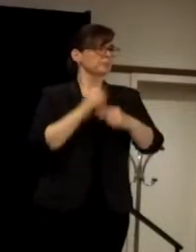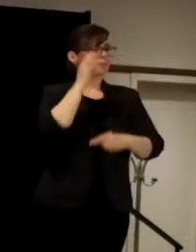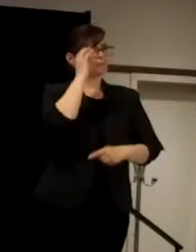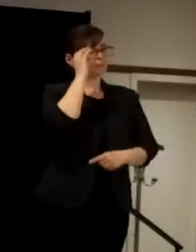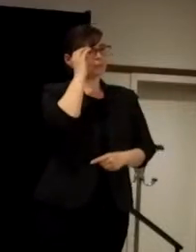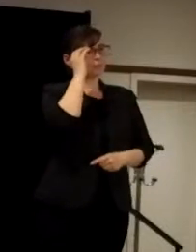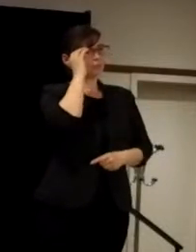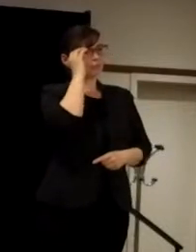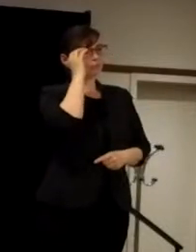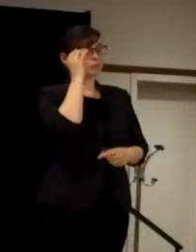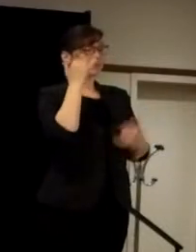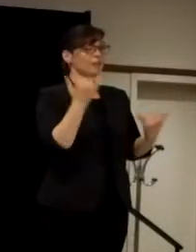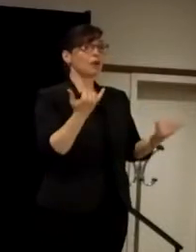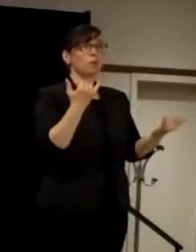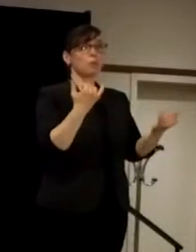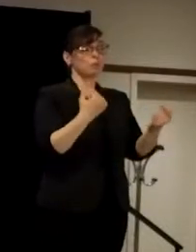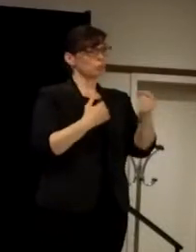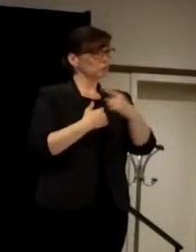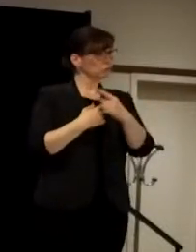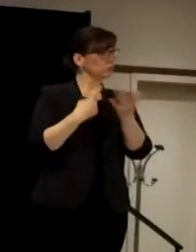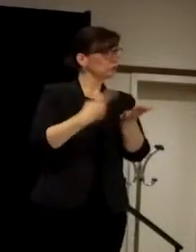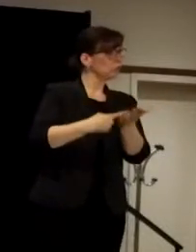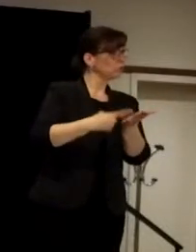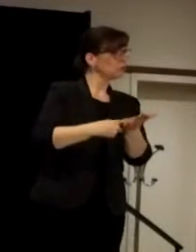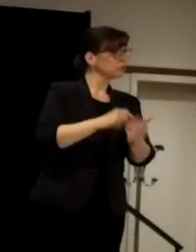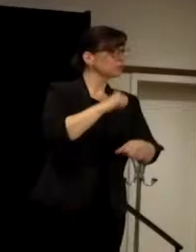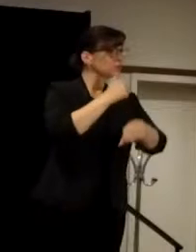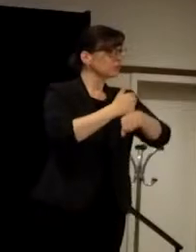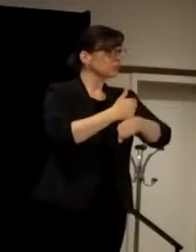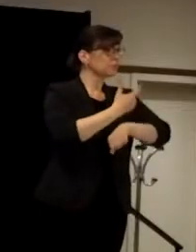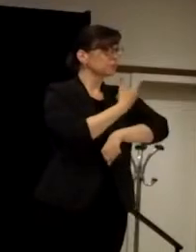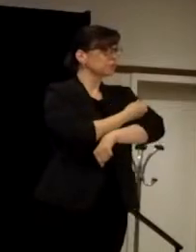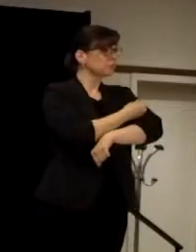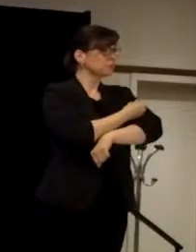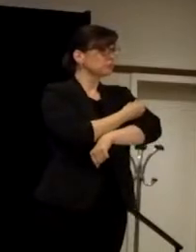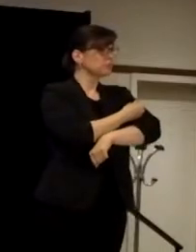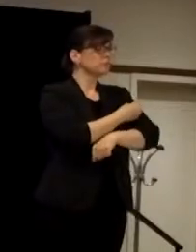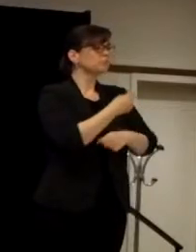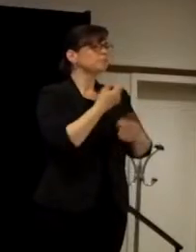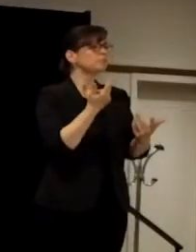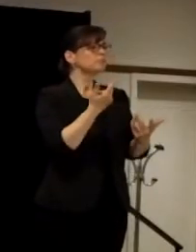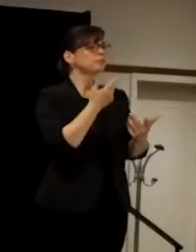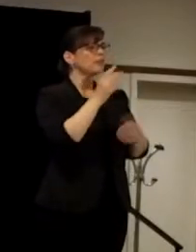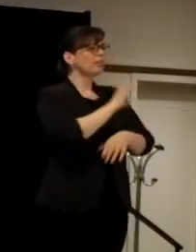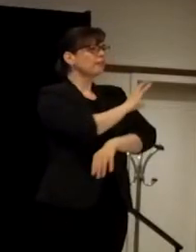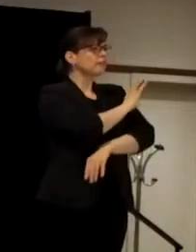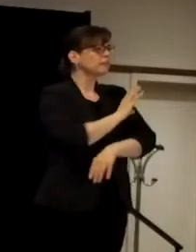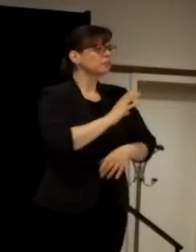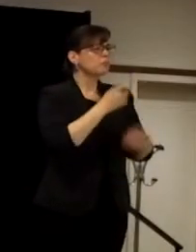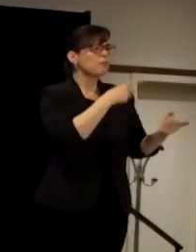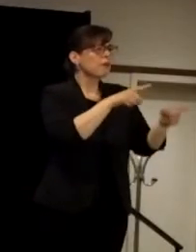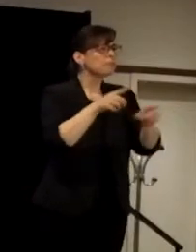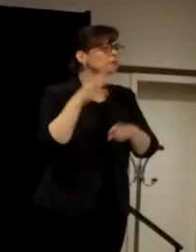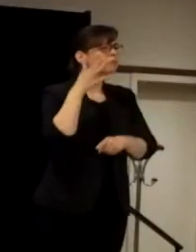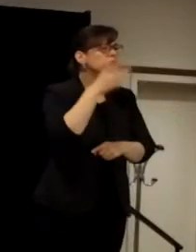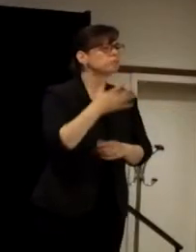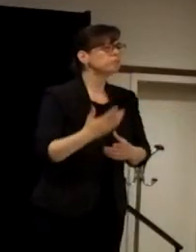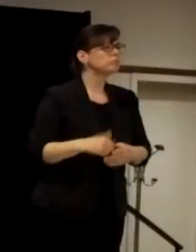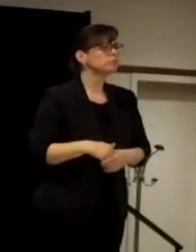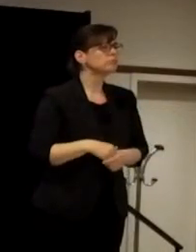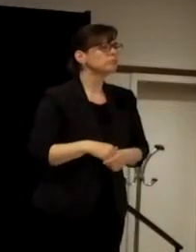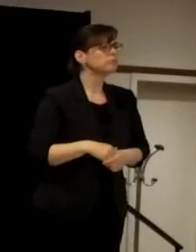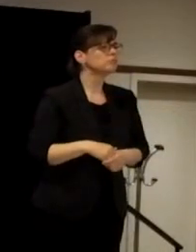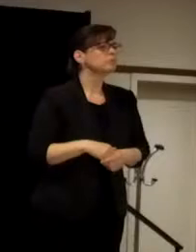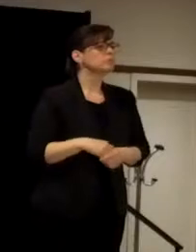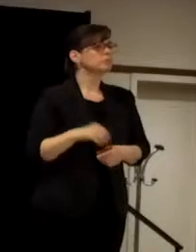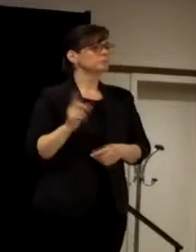what's happening at Baldwinsville on Thursday? Yeah, so what will happen is our emergency management team, our health department will go. These